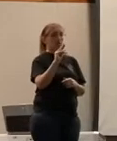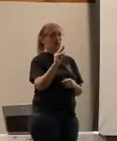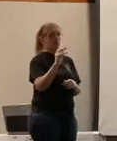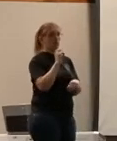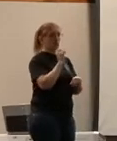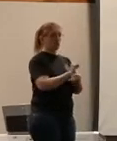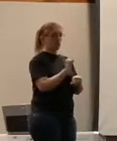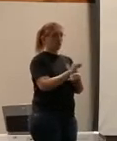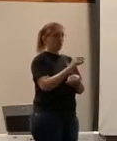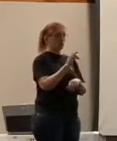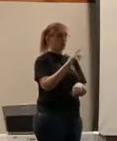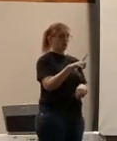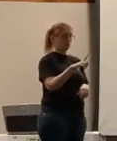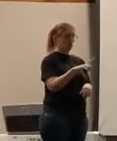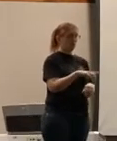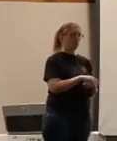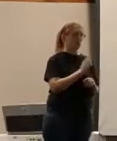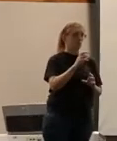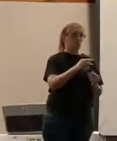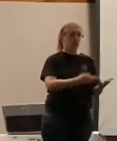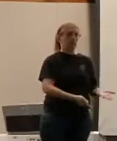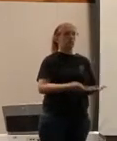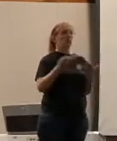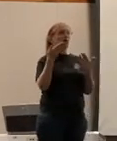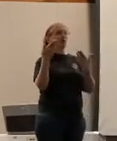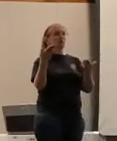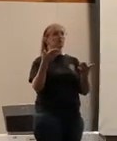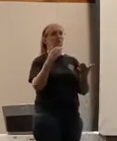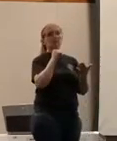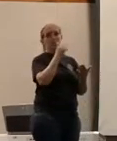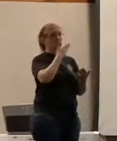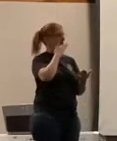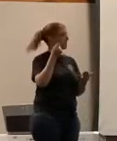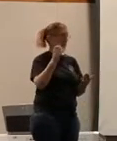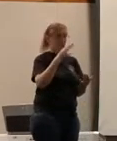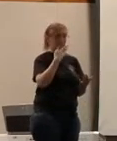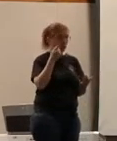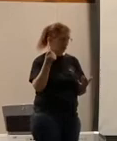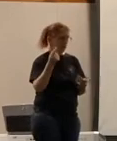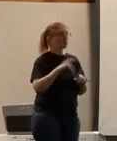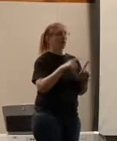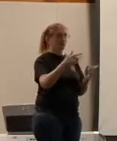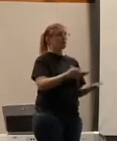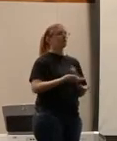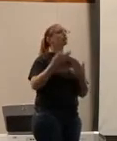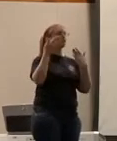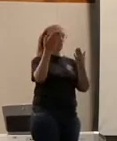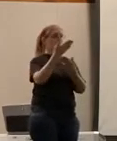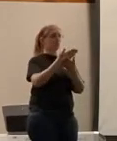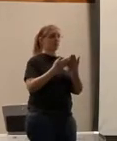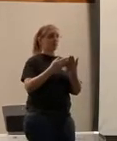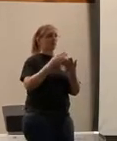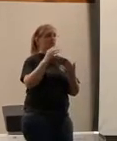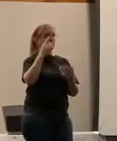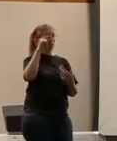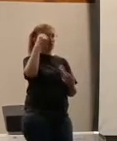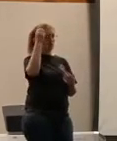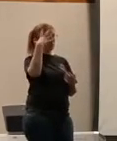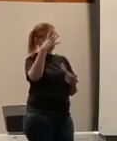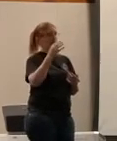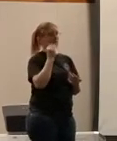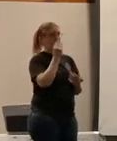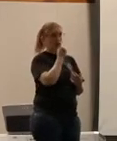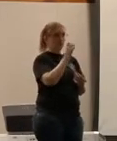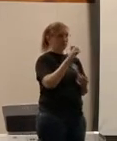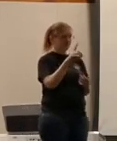the soil. And so he brought not the best of the best, but he brought sunflower seeds from his pocket that